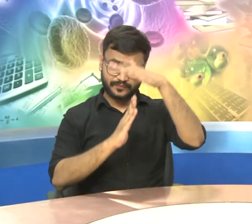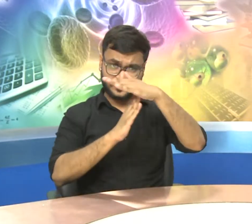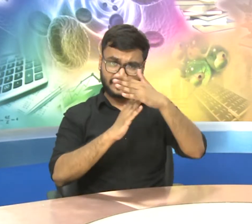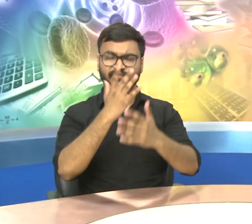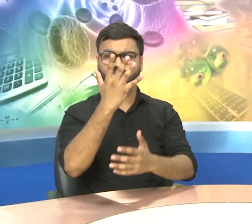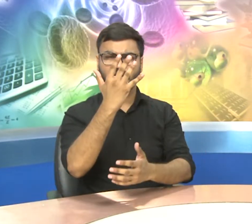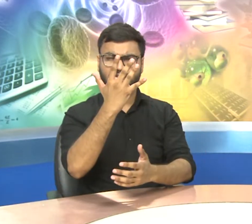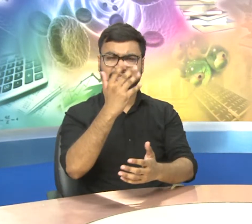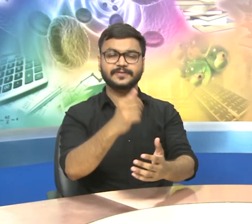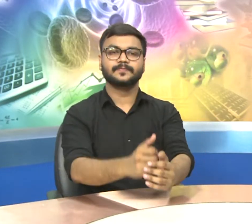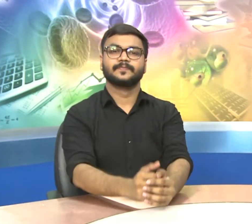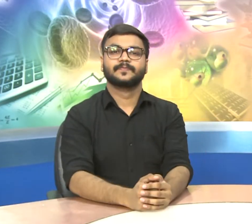Let's take a short break.